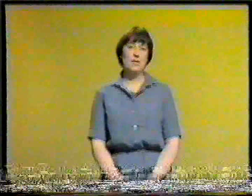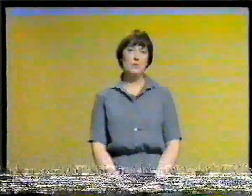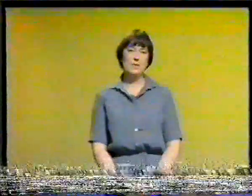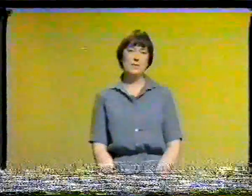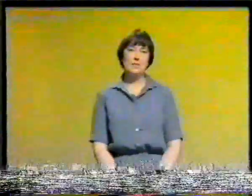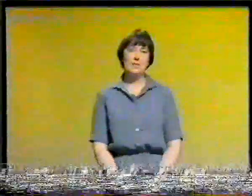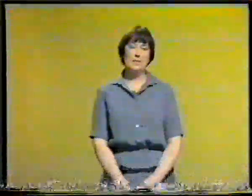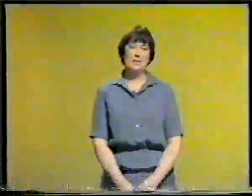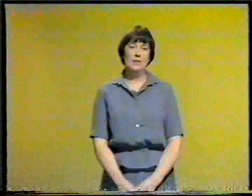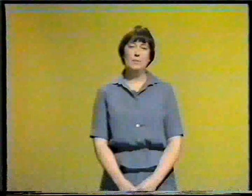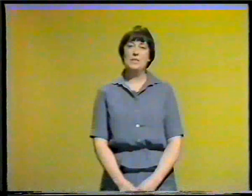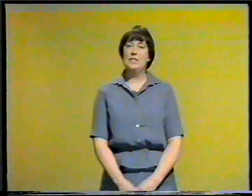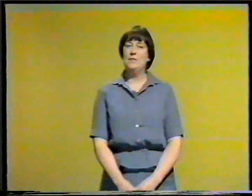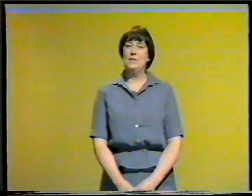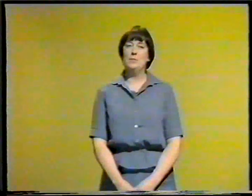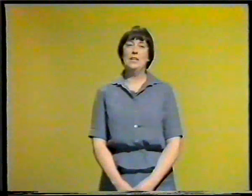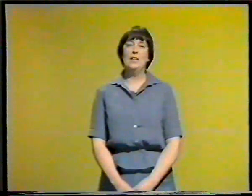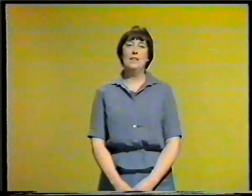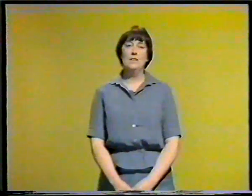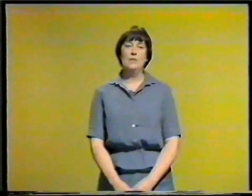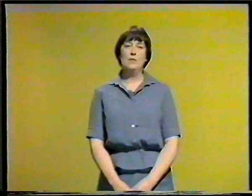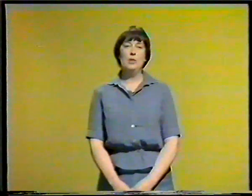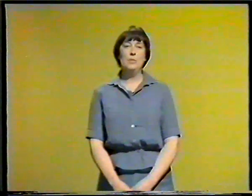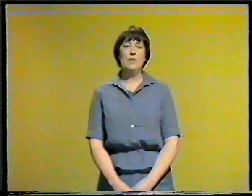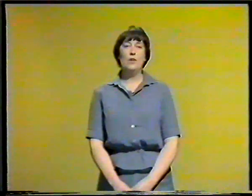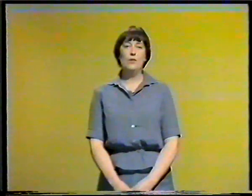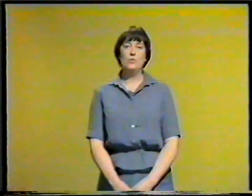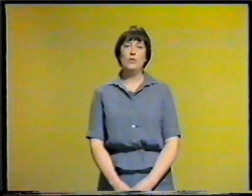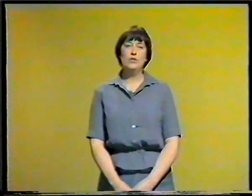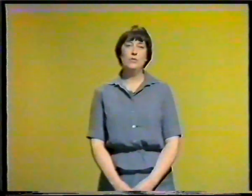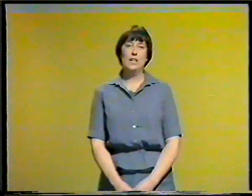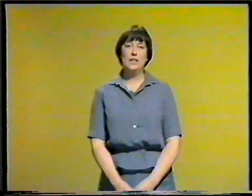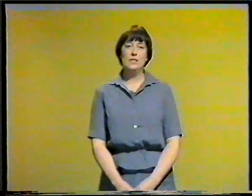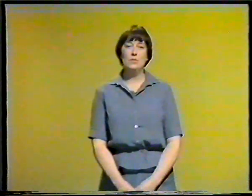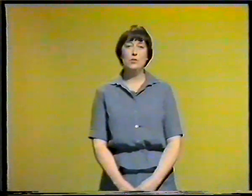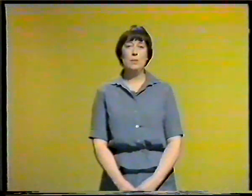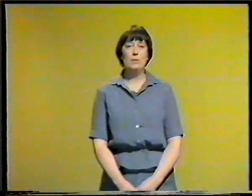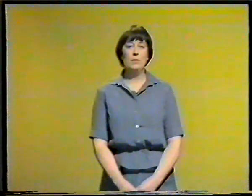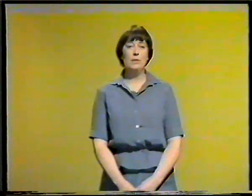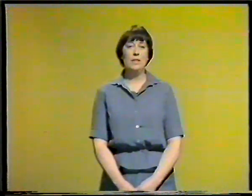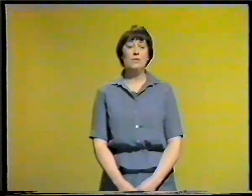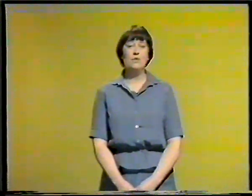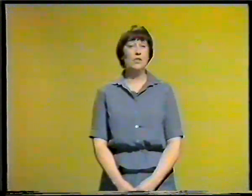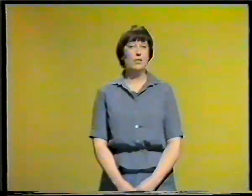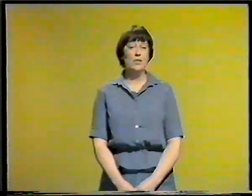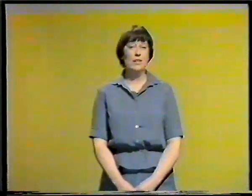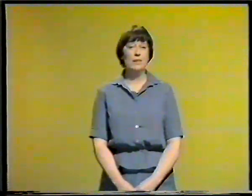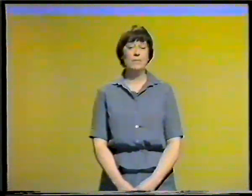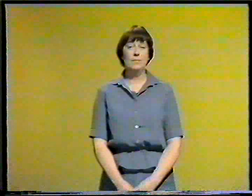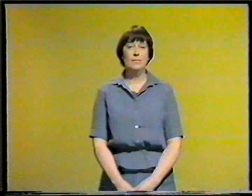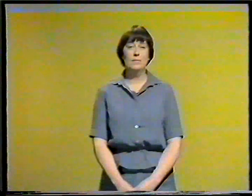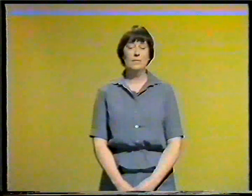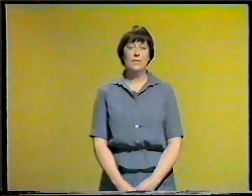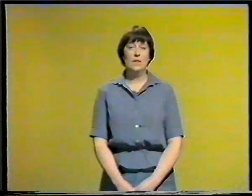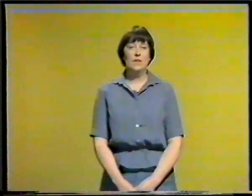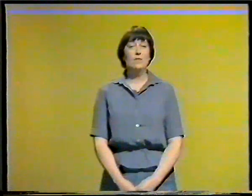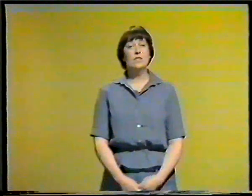environments. But inevitably, there will be the odd one or two signs which people will need which are not there. For